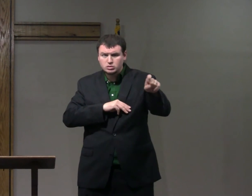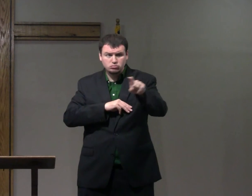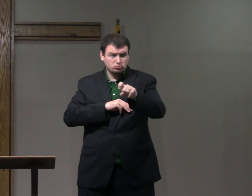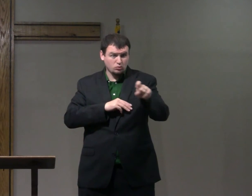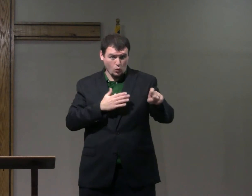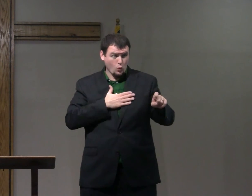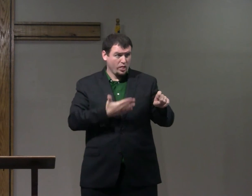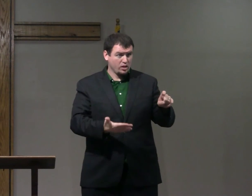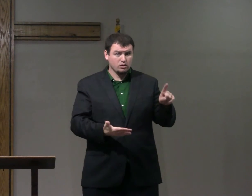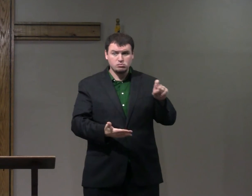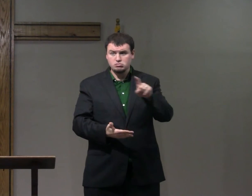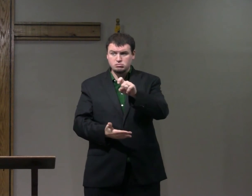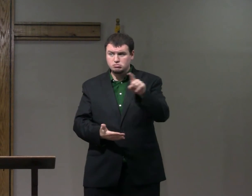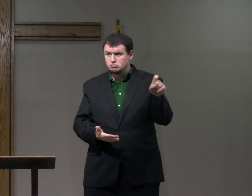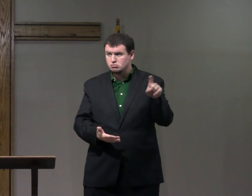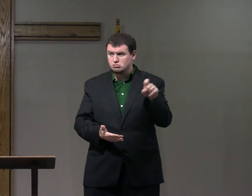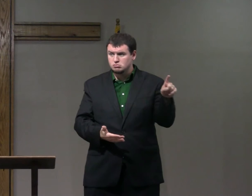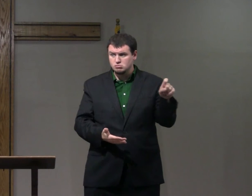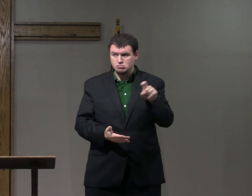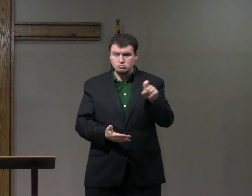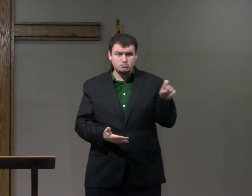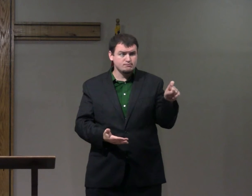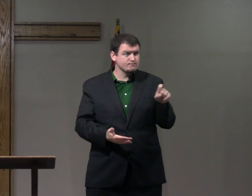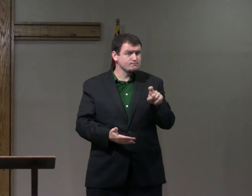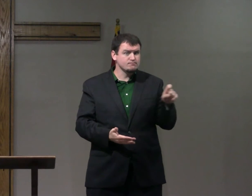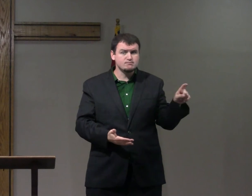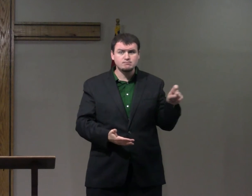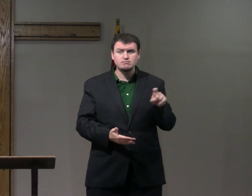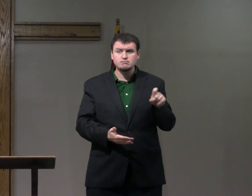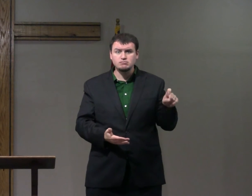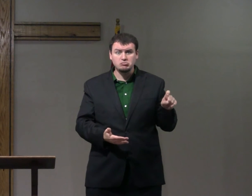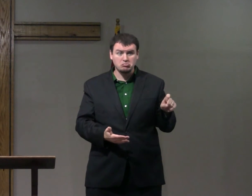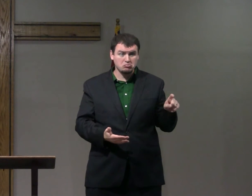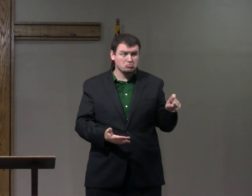Are you willing to give to missions?